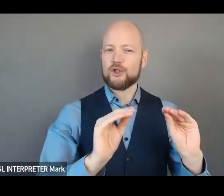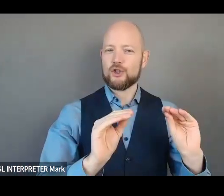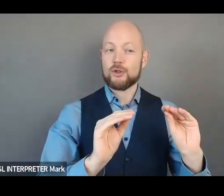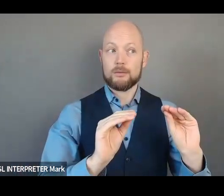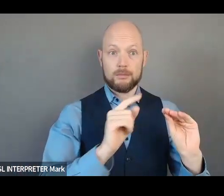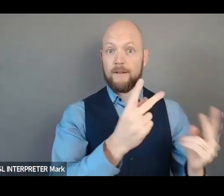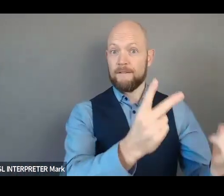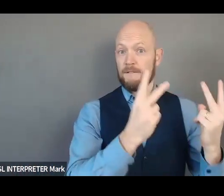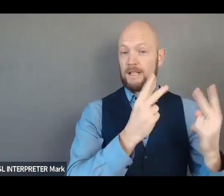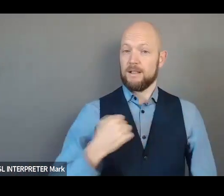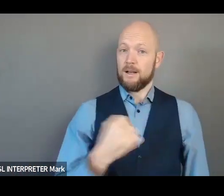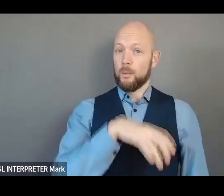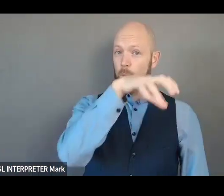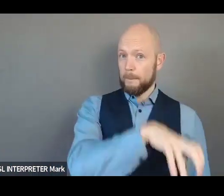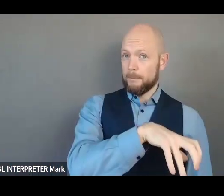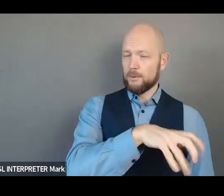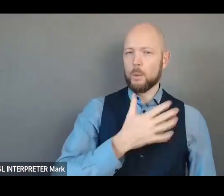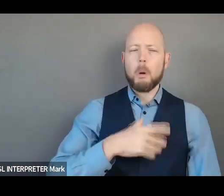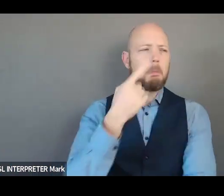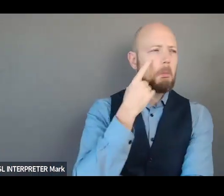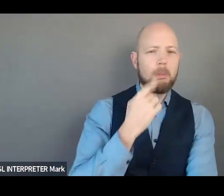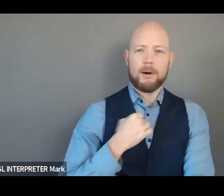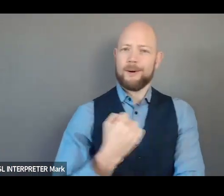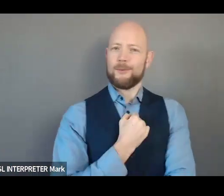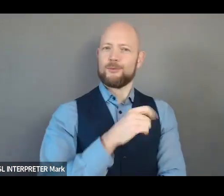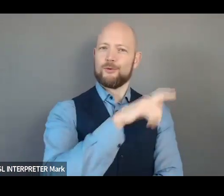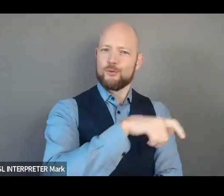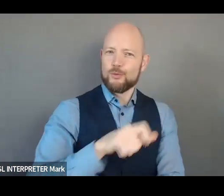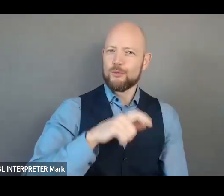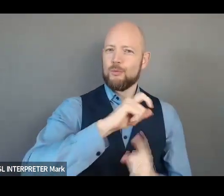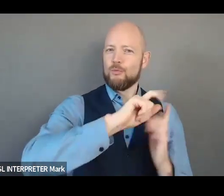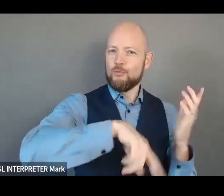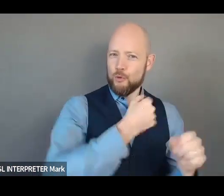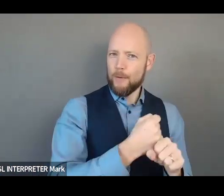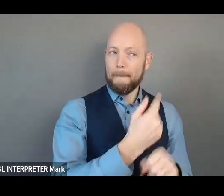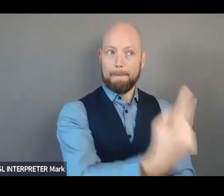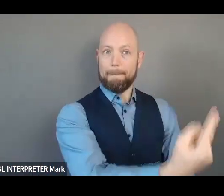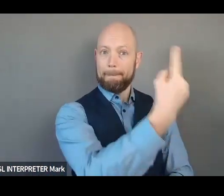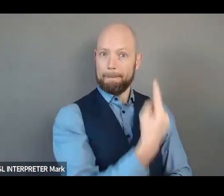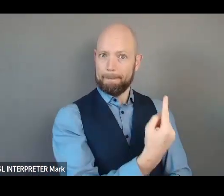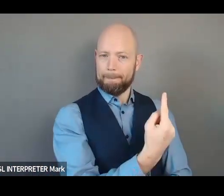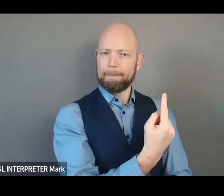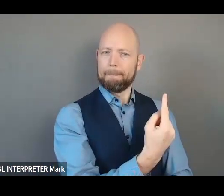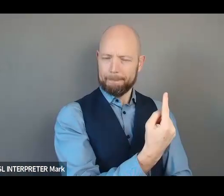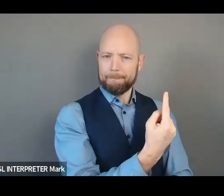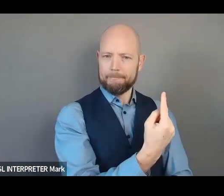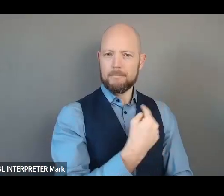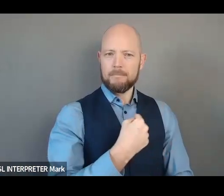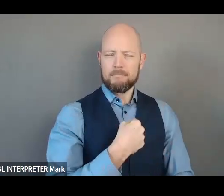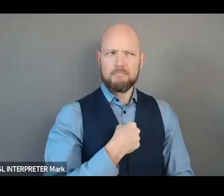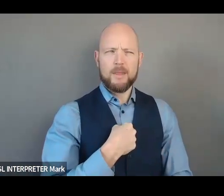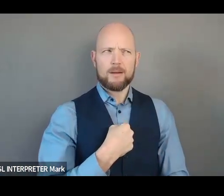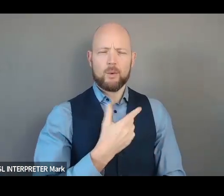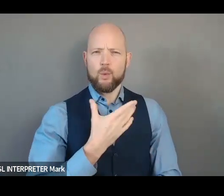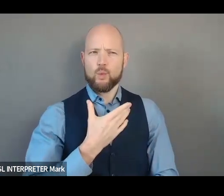to see some of our students and see some of our programmes. And the point that I really made to him, which I think is often lost in policymakers and politicians